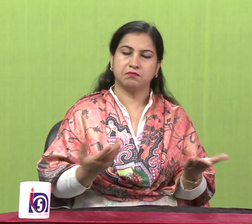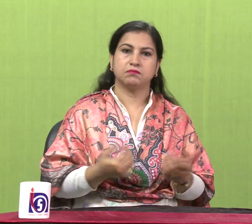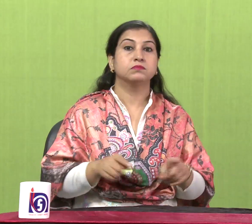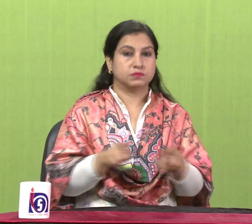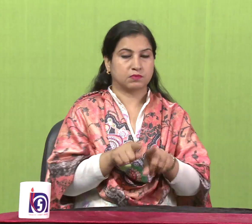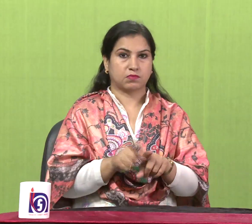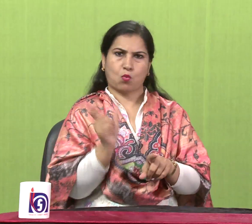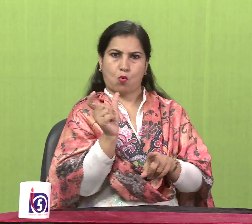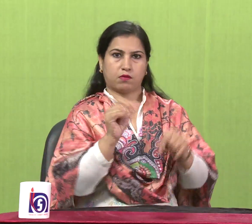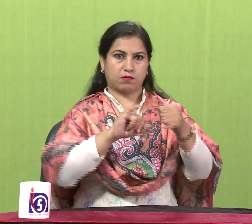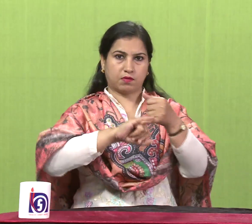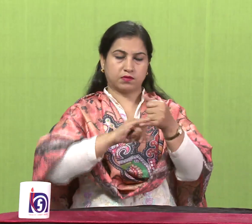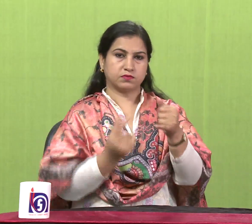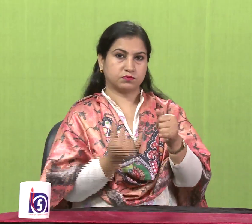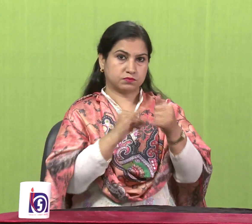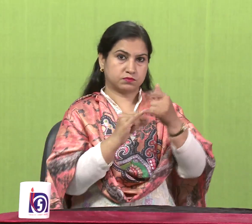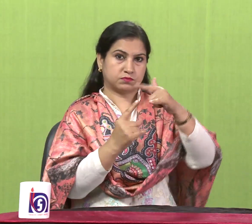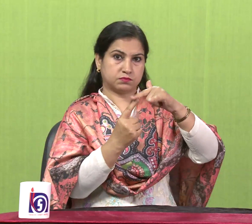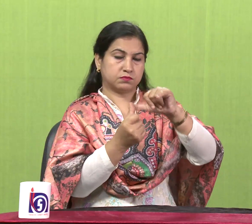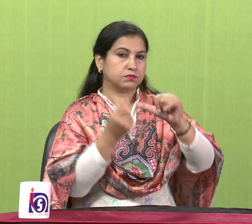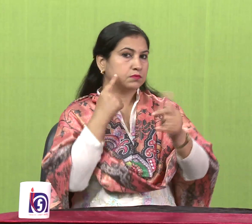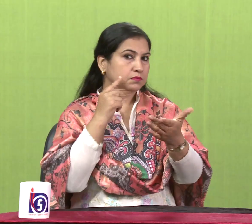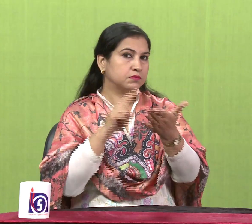Sustainable development is that development that